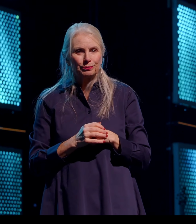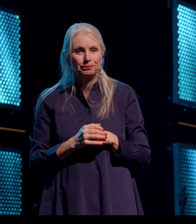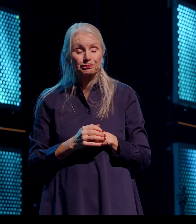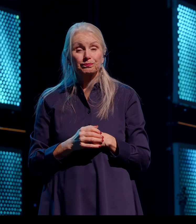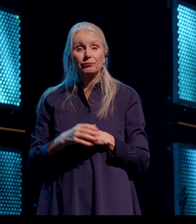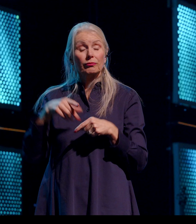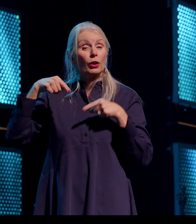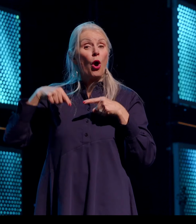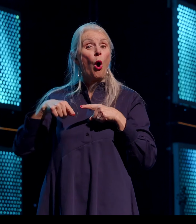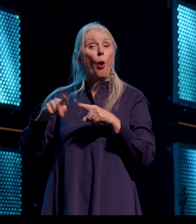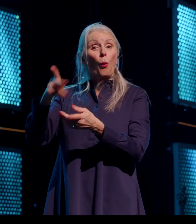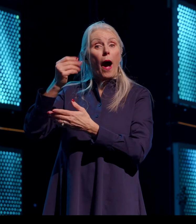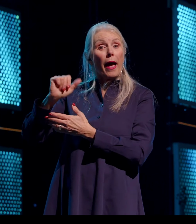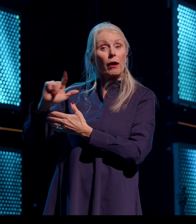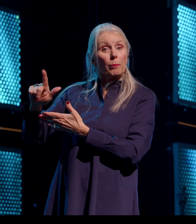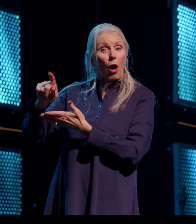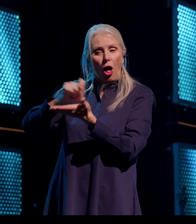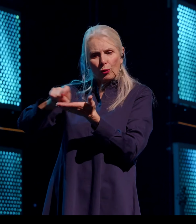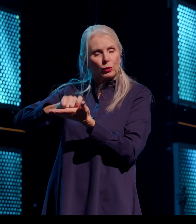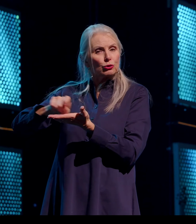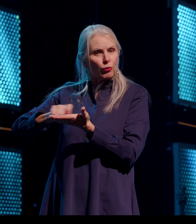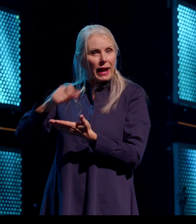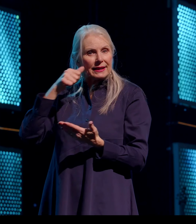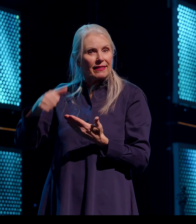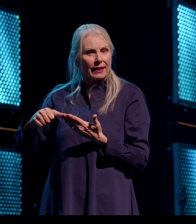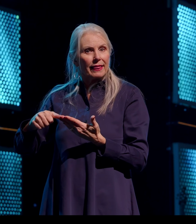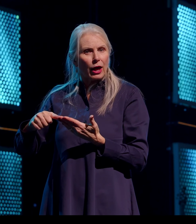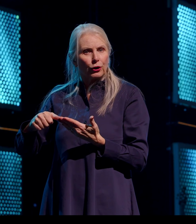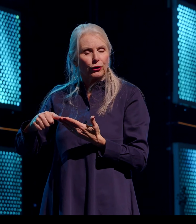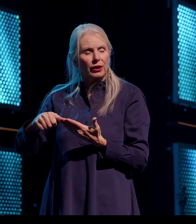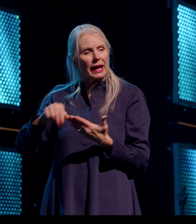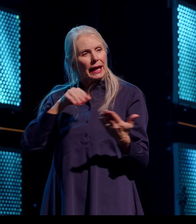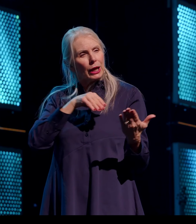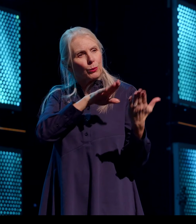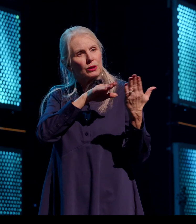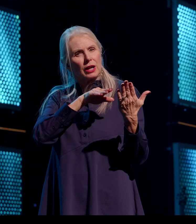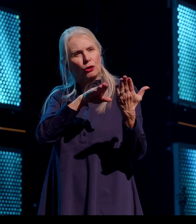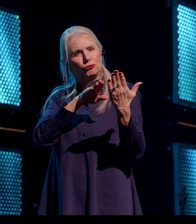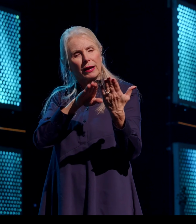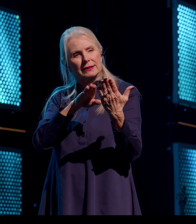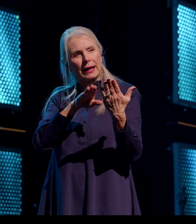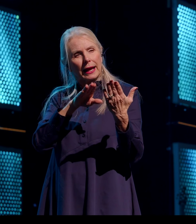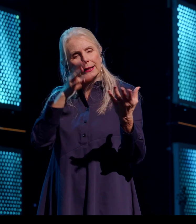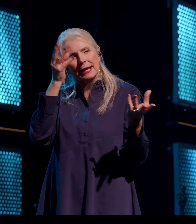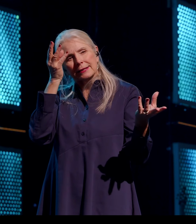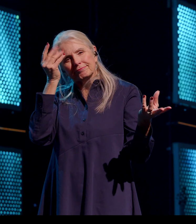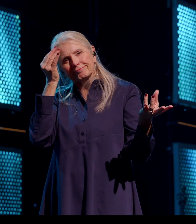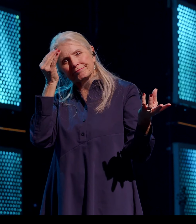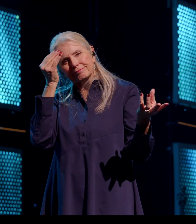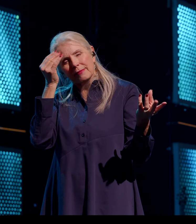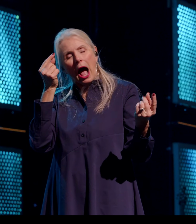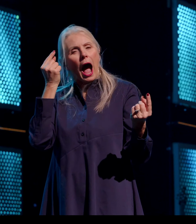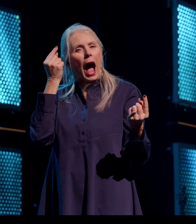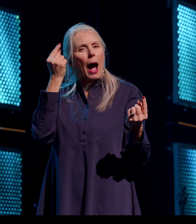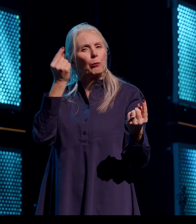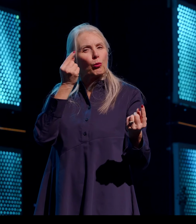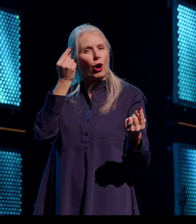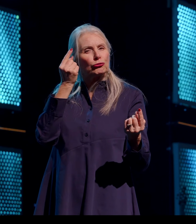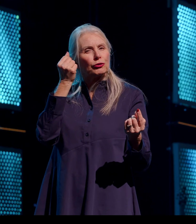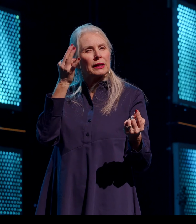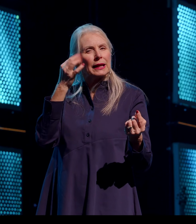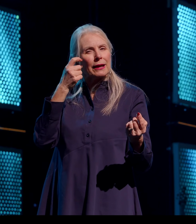it to all the saints in Philippi, I have to wonder, did he have a tear in his eyes as he wrote